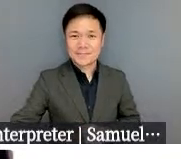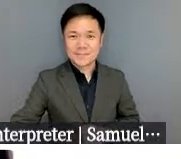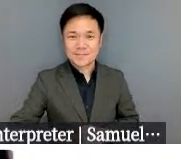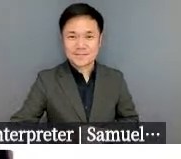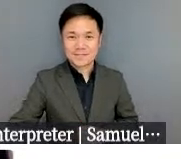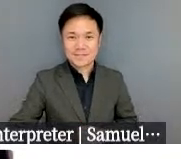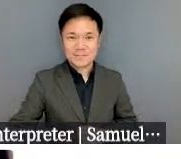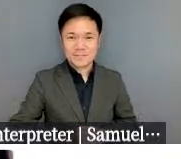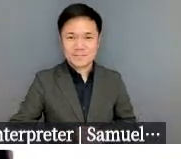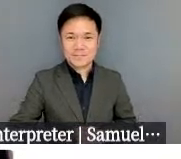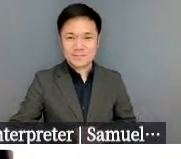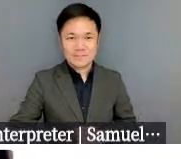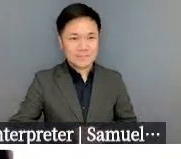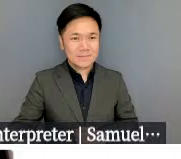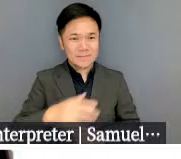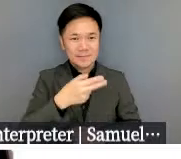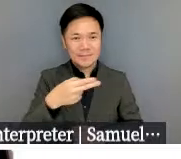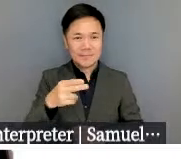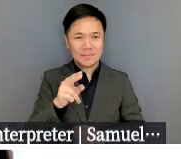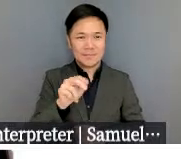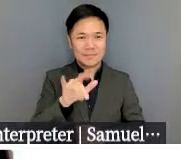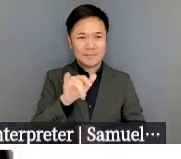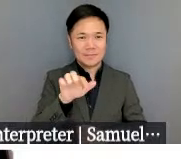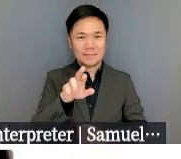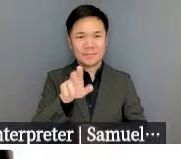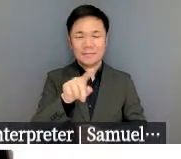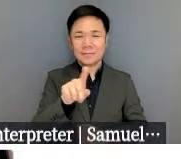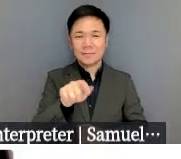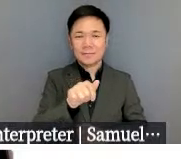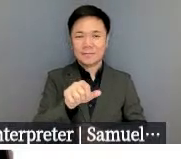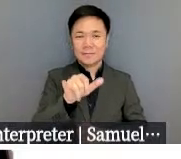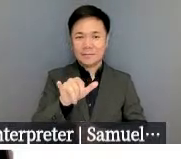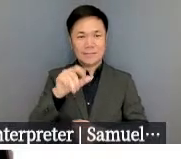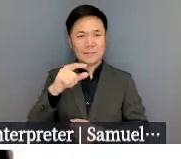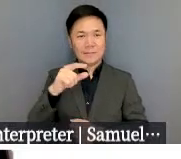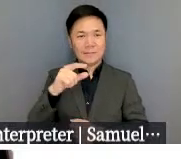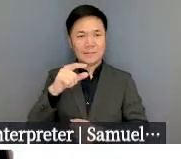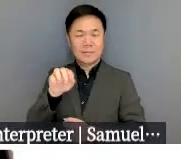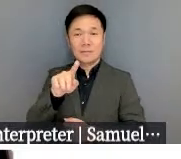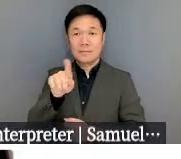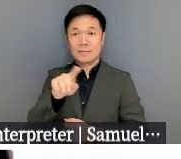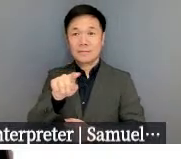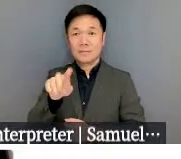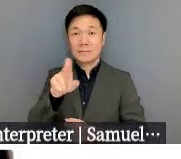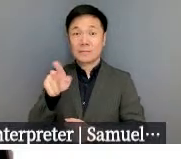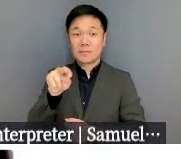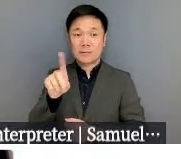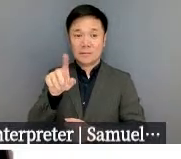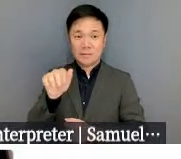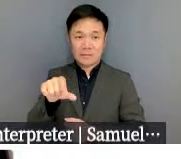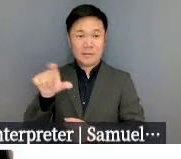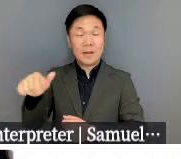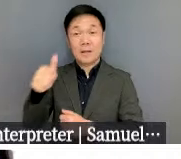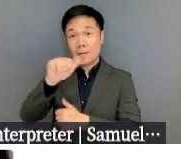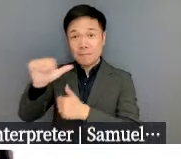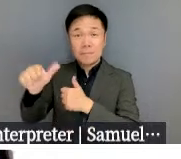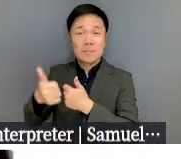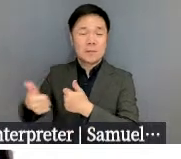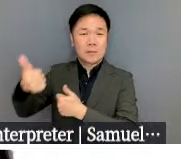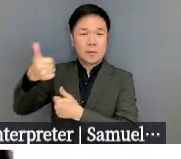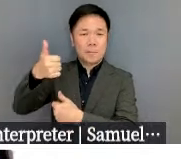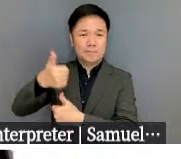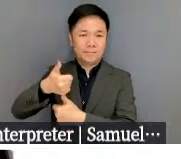Nyadjazi Gumbawadza is Deputy Executive Director for Normative Support for UN